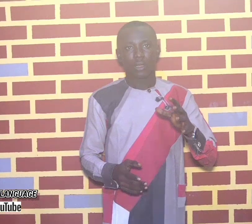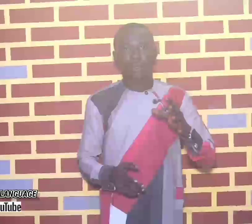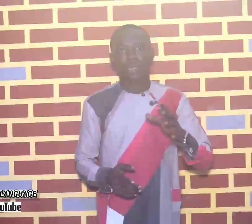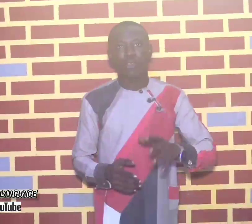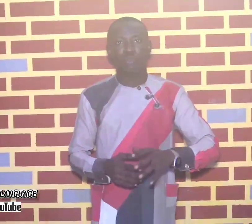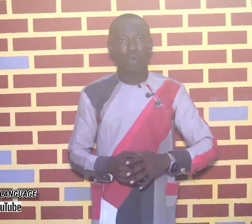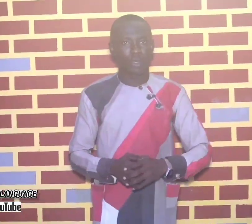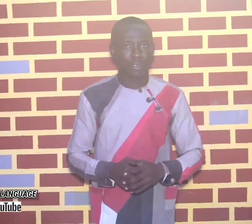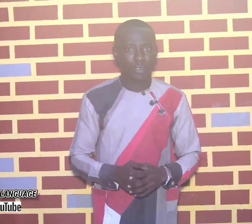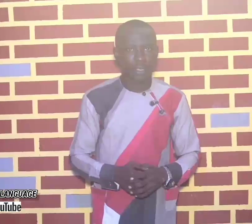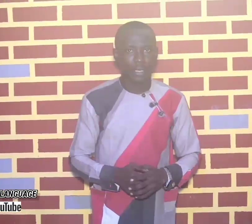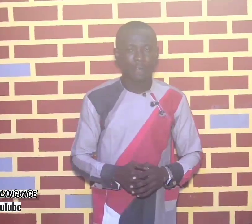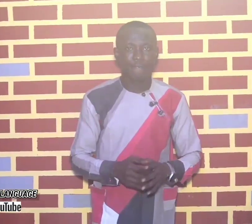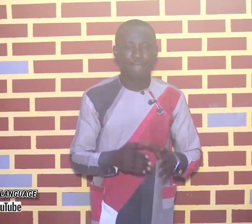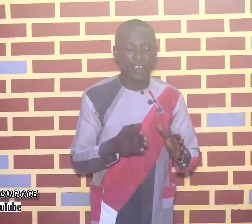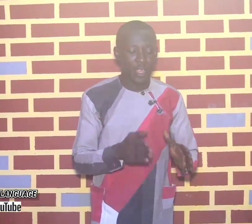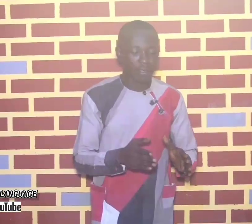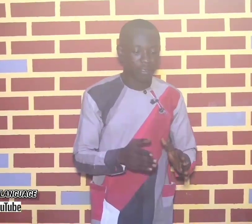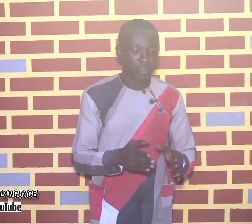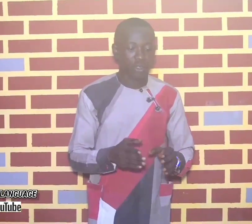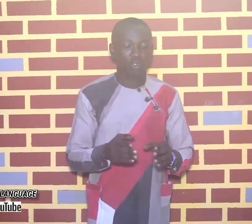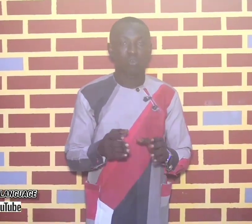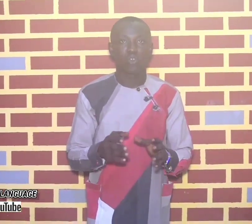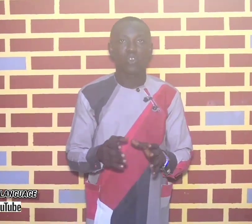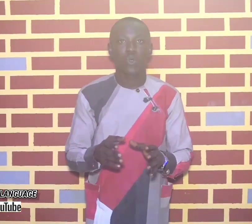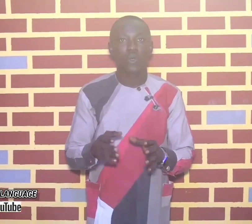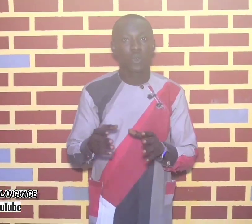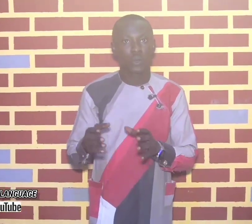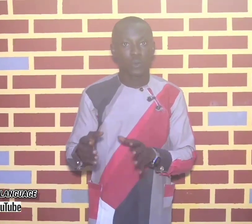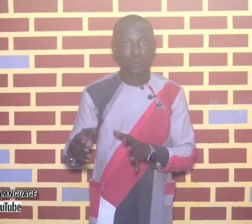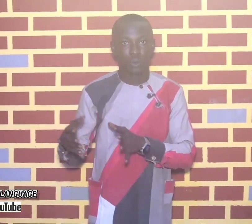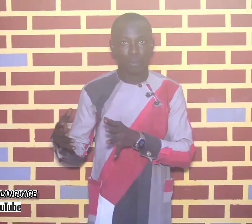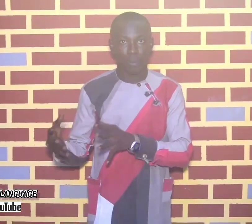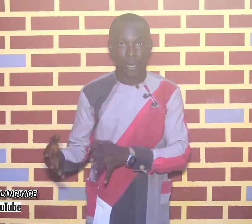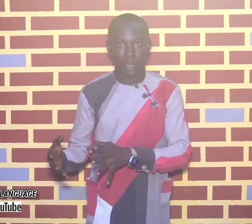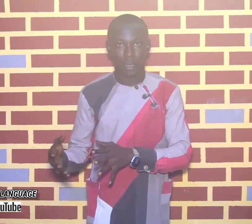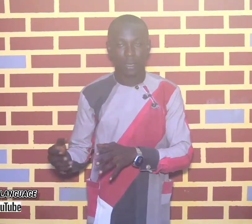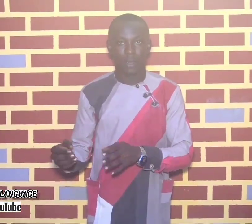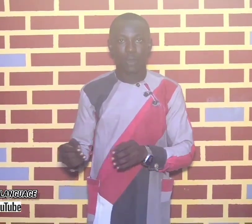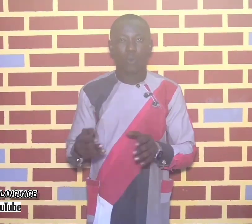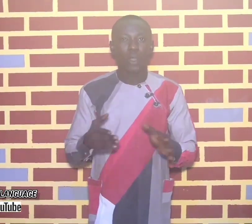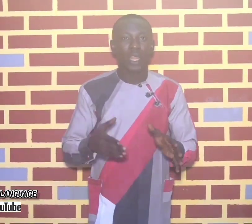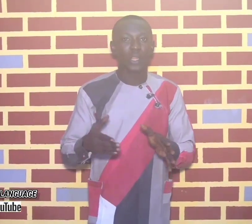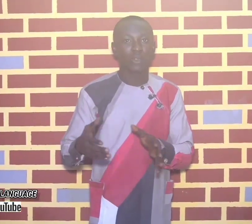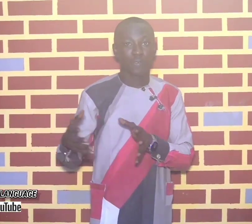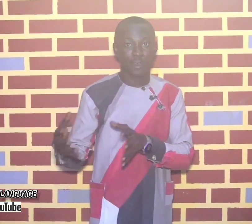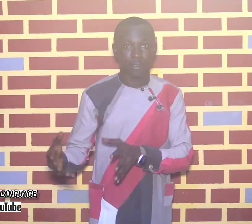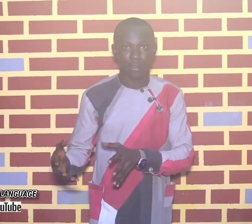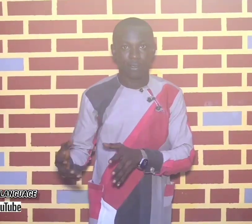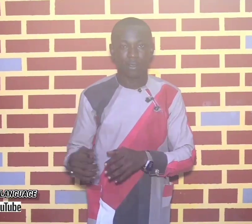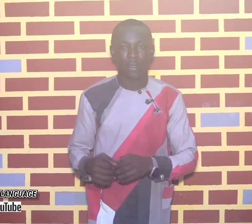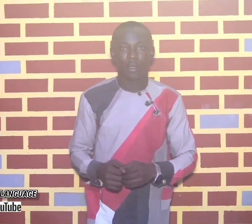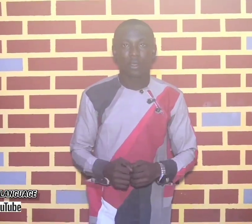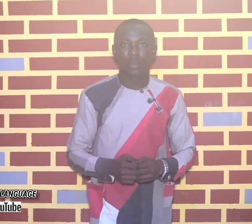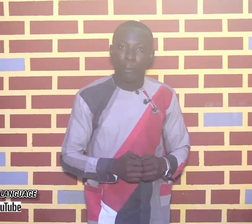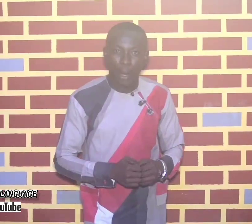The next one is phrase to show good manner. What are those phrases? Number